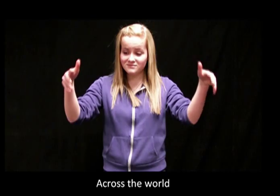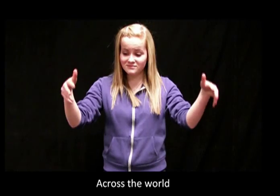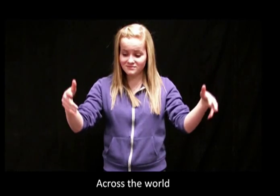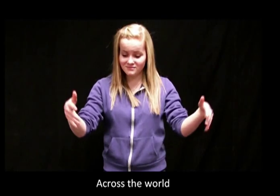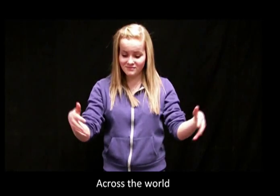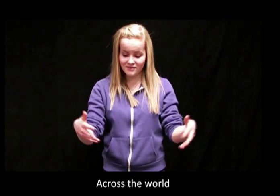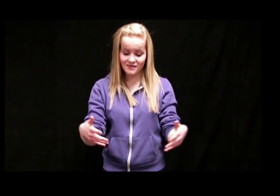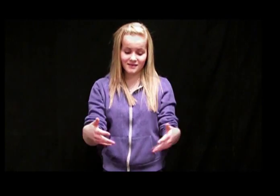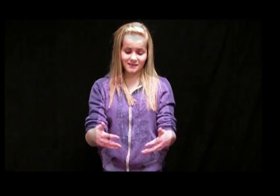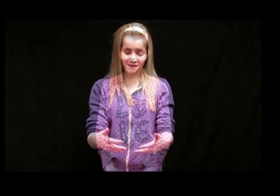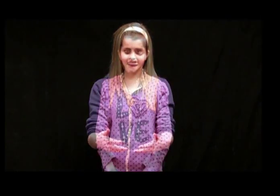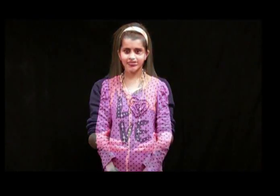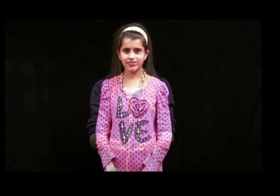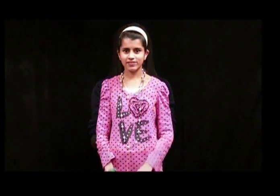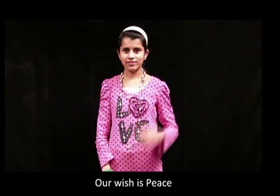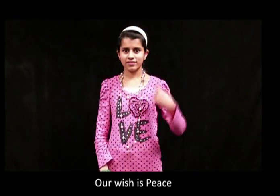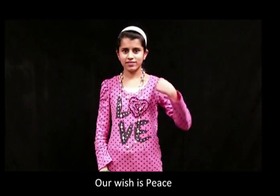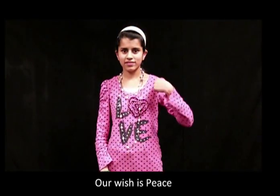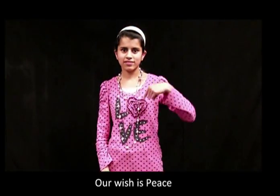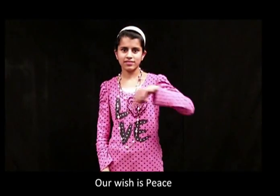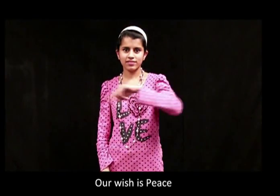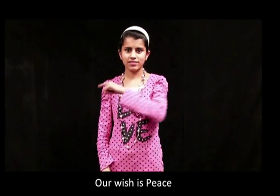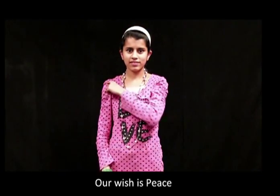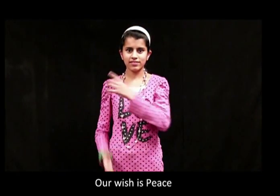Our wish is peace.